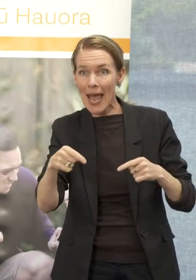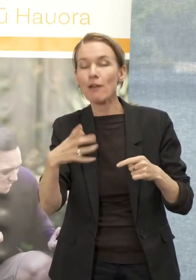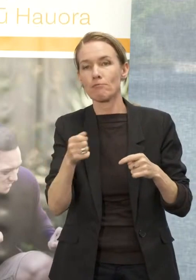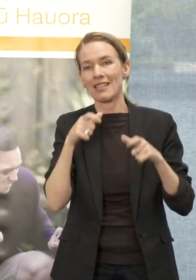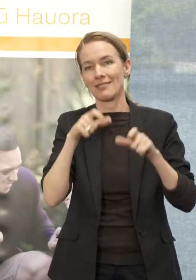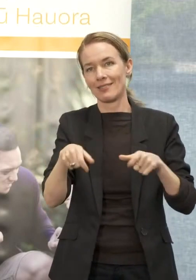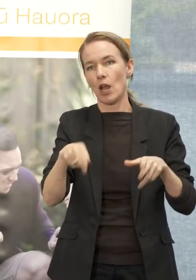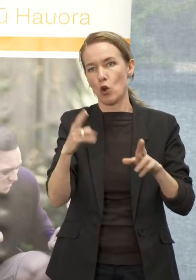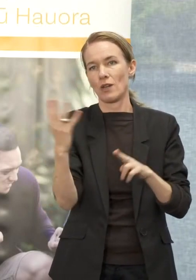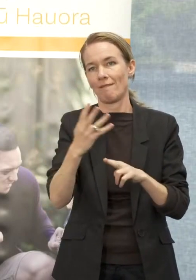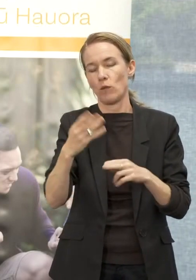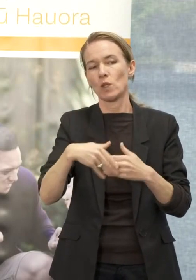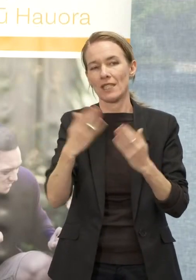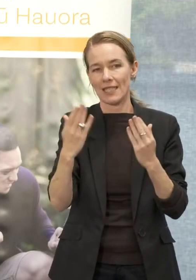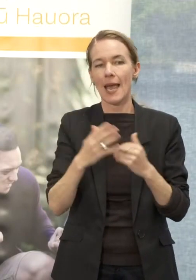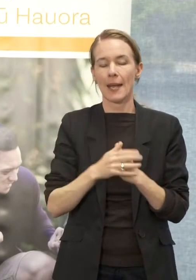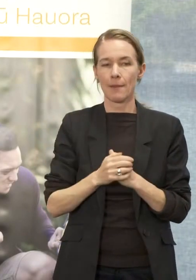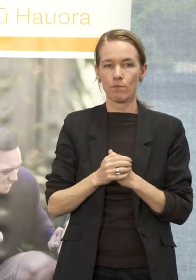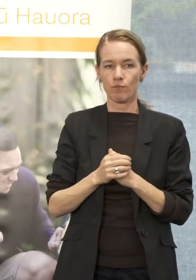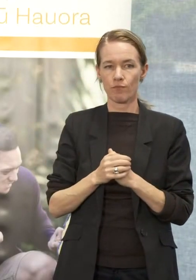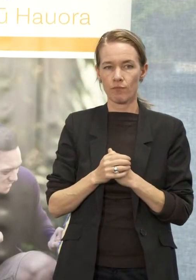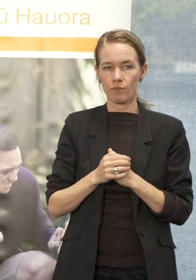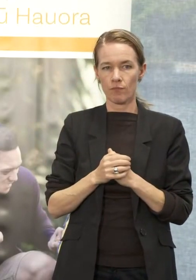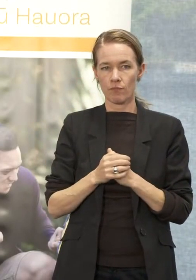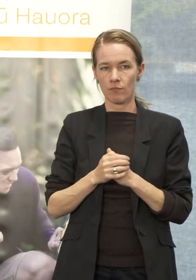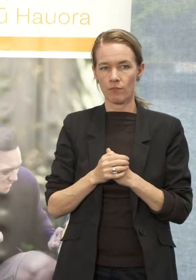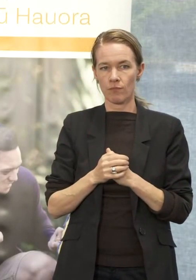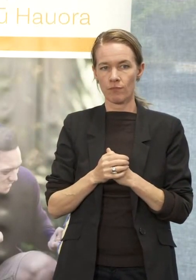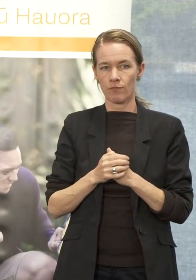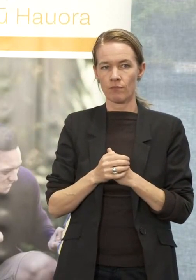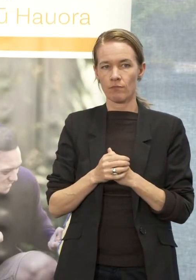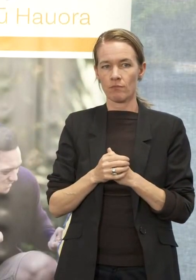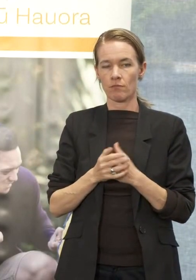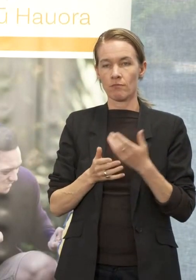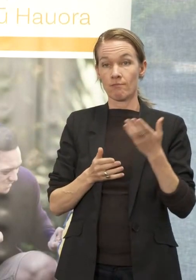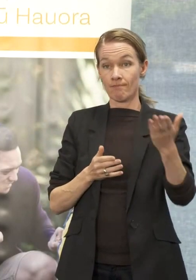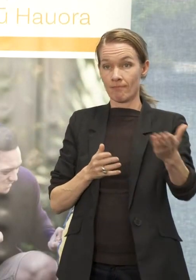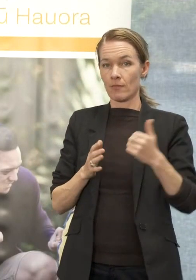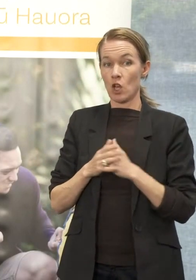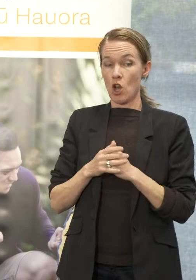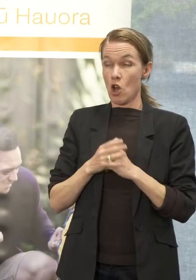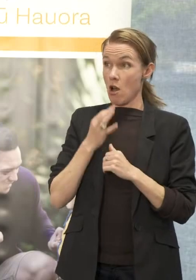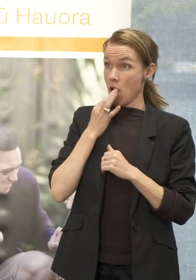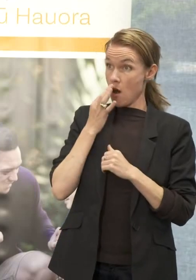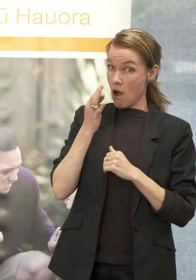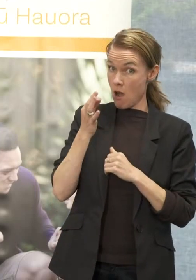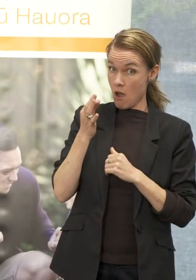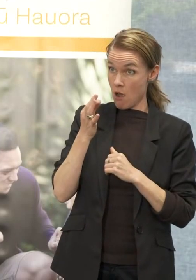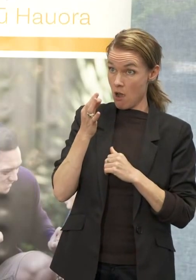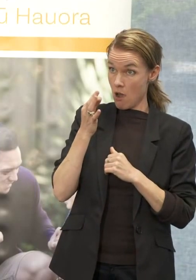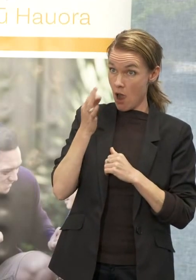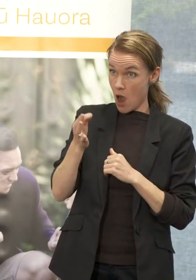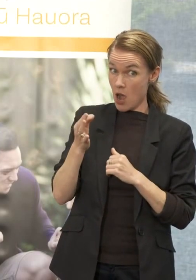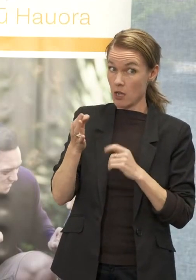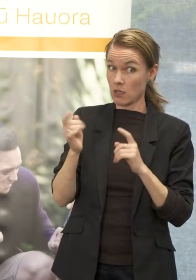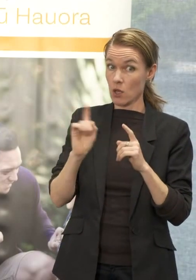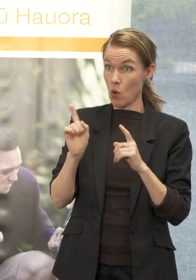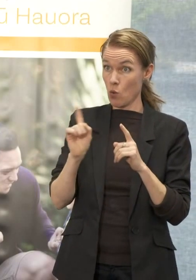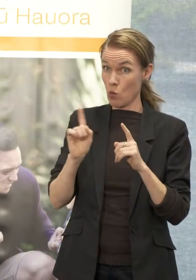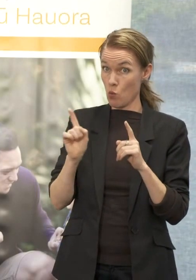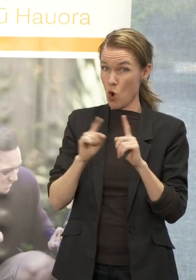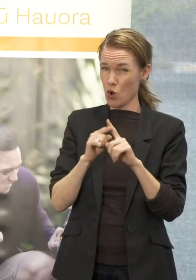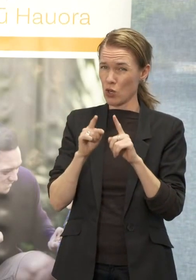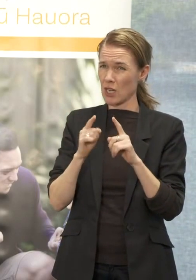case that we have been thought of as being one that had very long Yes. incubation time? So you're now saying the incubation time is not Yep. what it is,